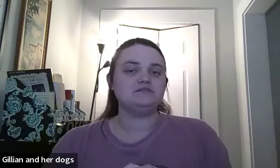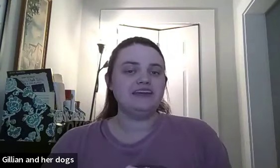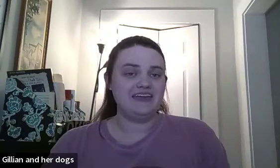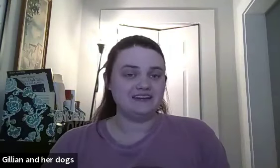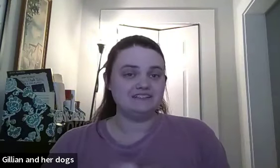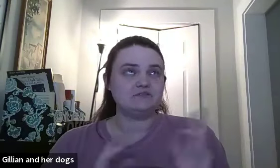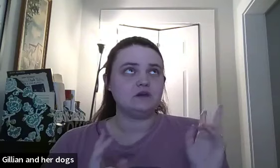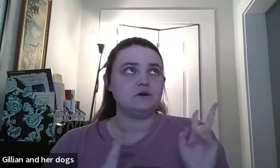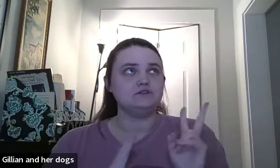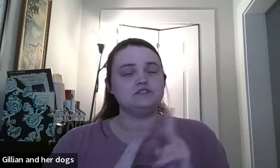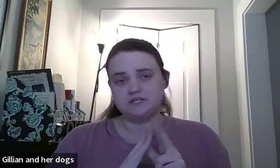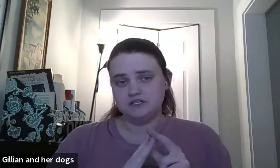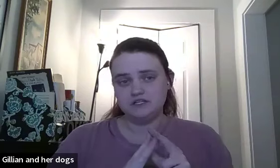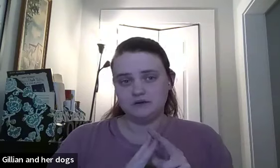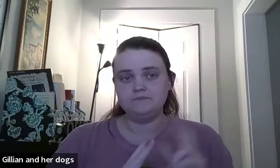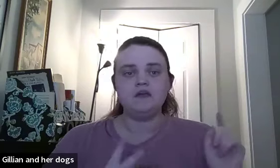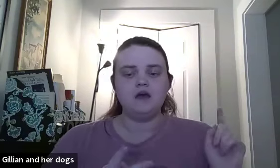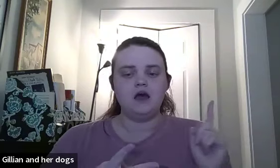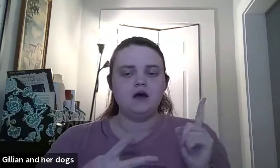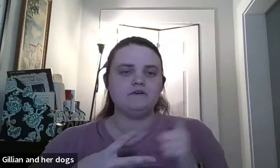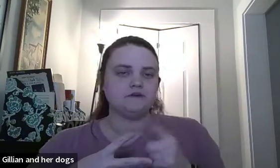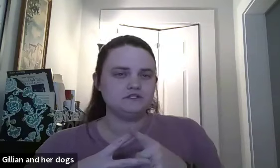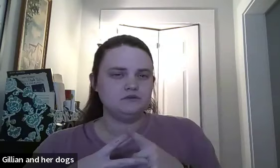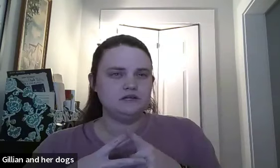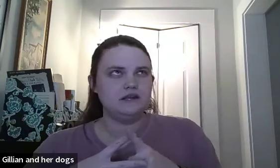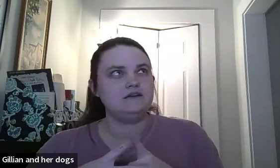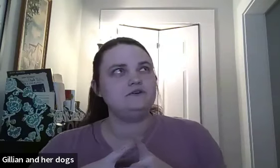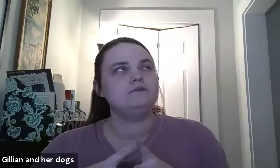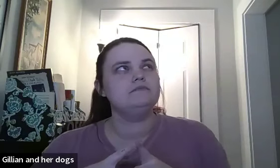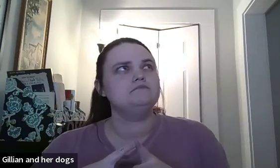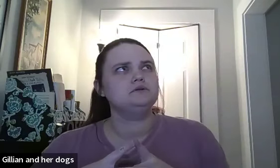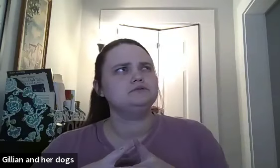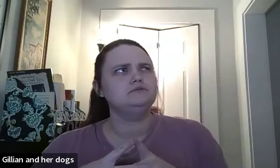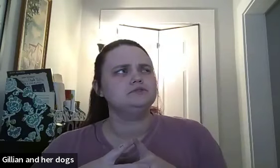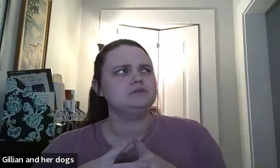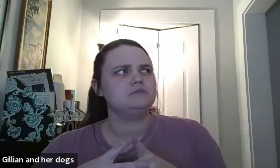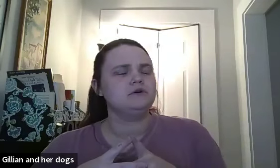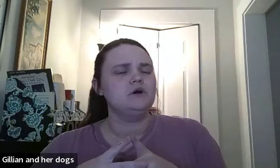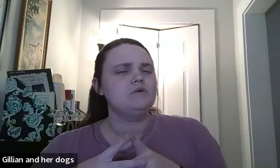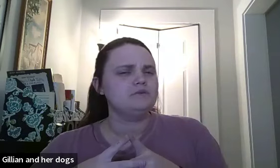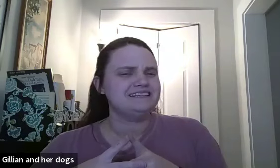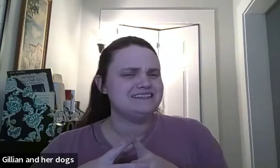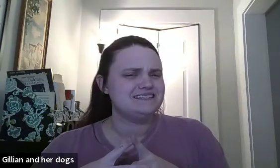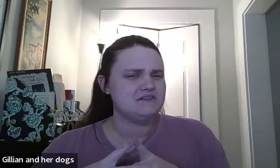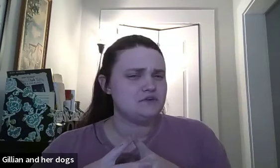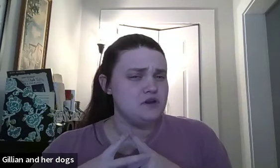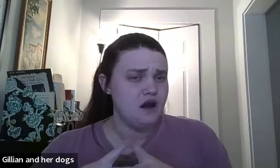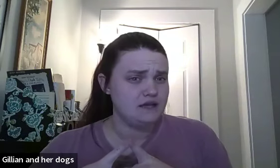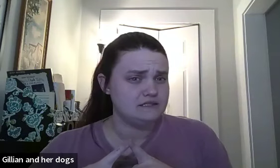for can't, there are two ways you can do it. The first one, if you remember, I'm trying to remember when we did the sign for